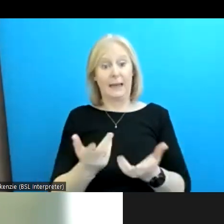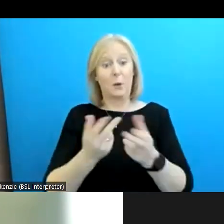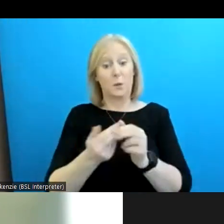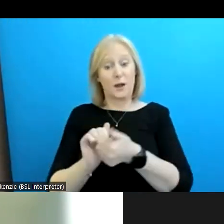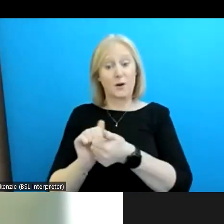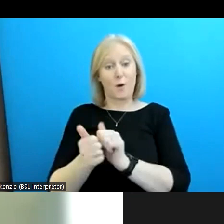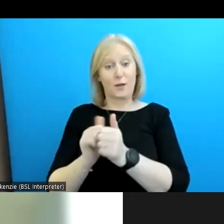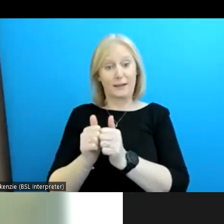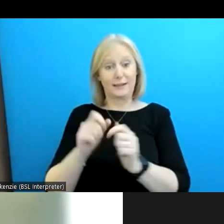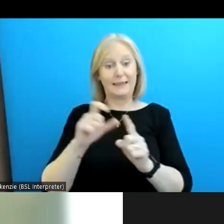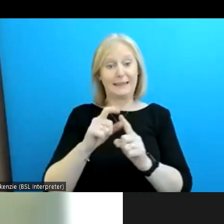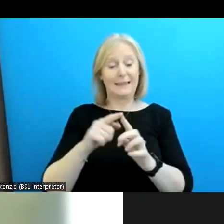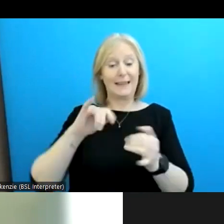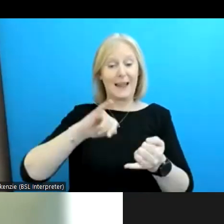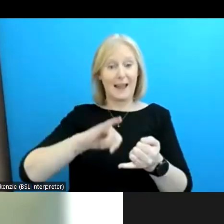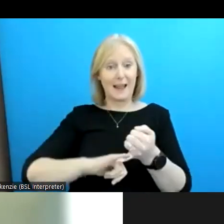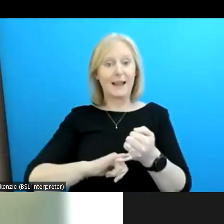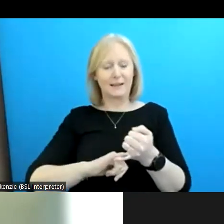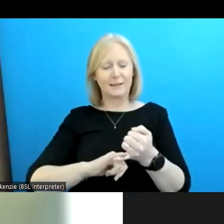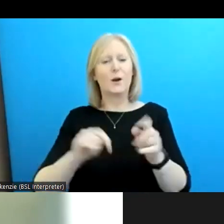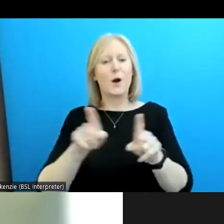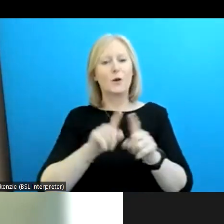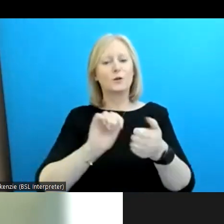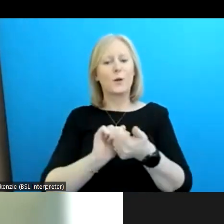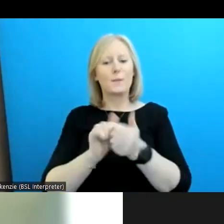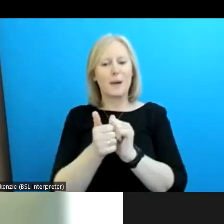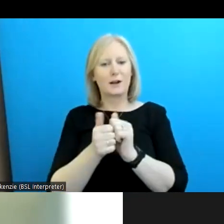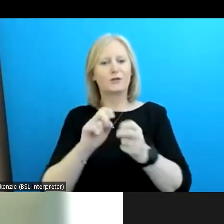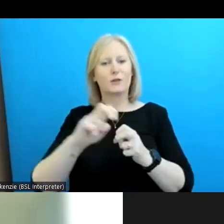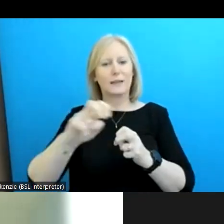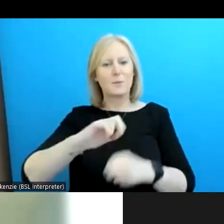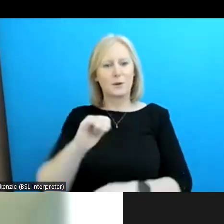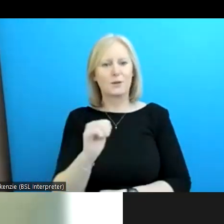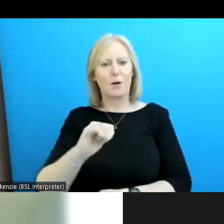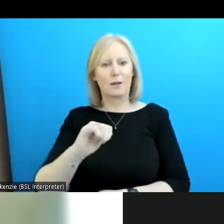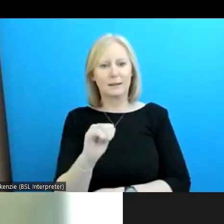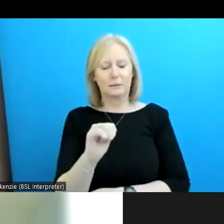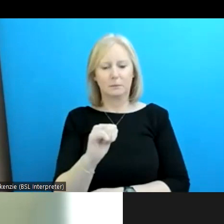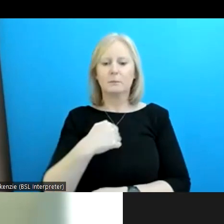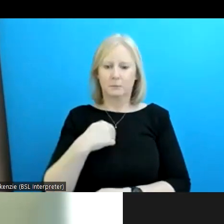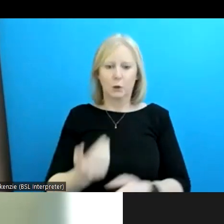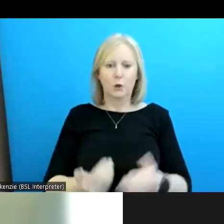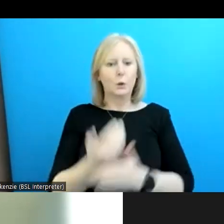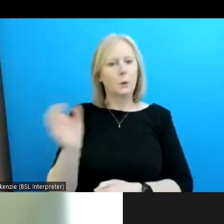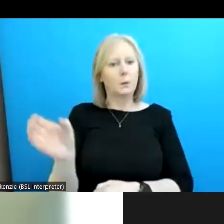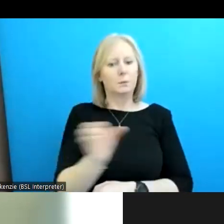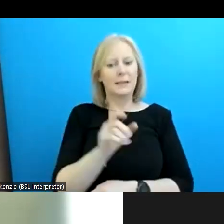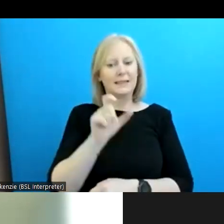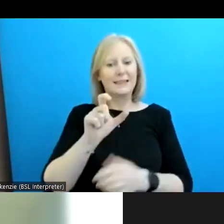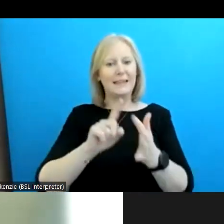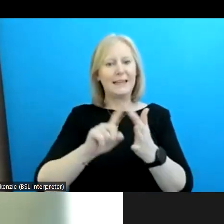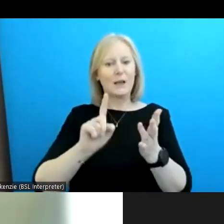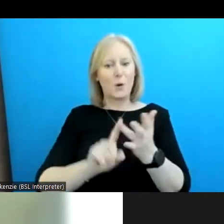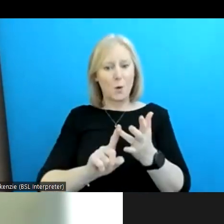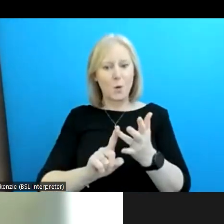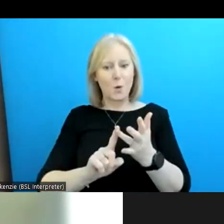at Disability Equality Scotland and, of course, our partners, Transport Scotland. I'm a new CEO to the organisation, so this is the first time that I'm